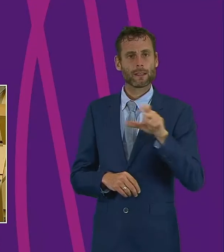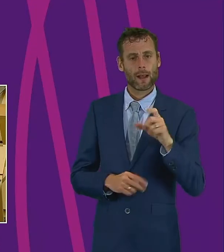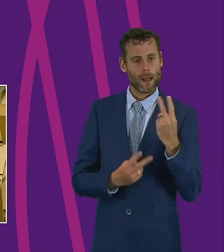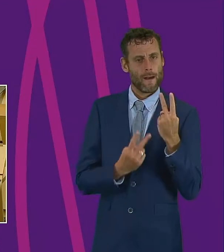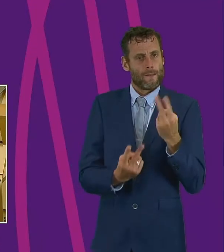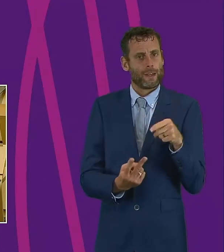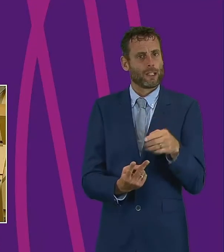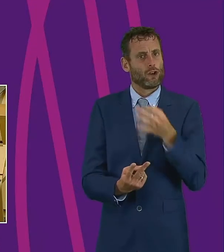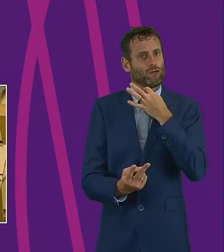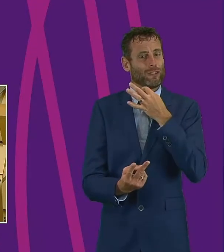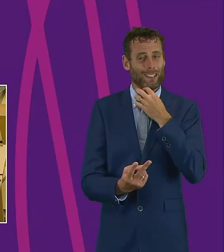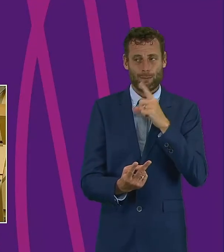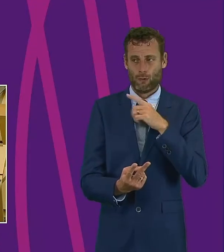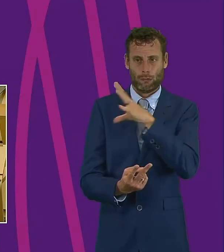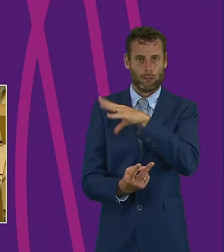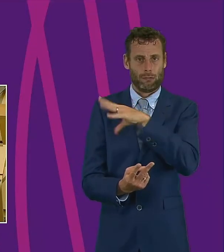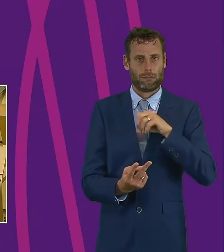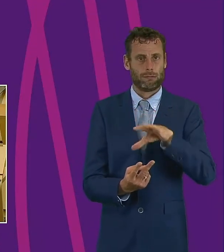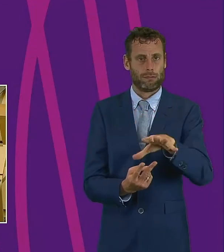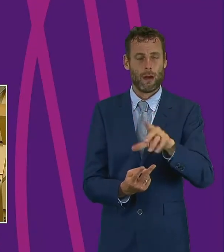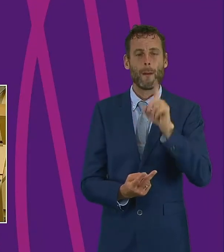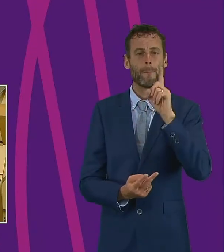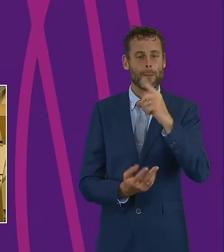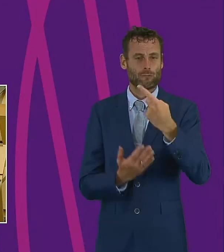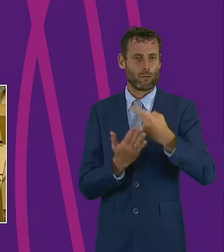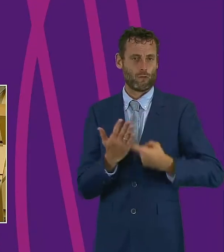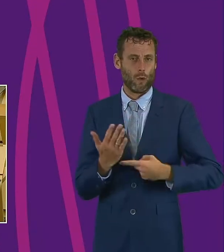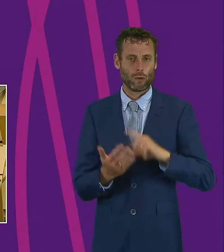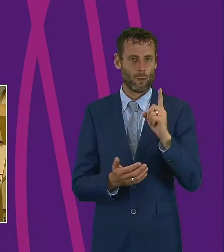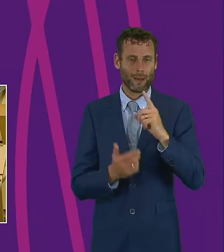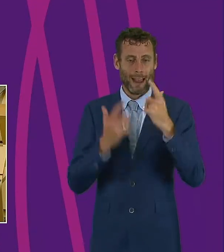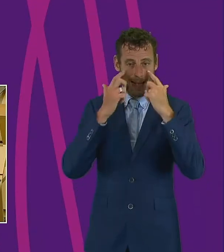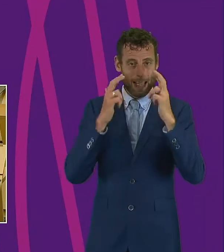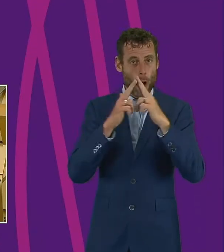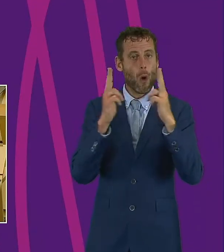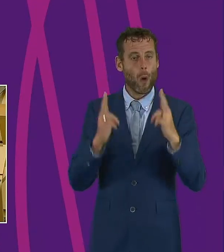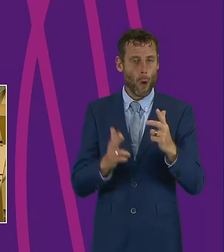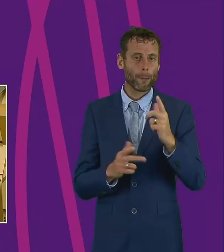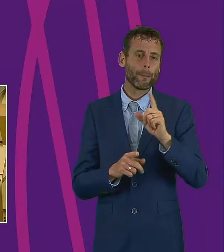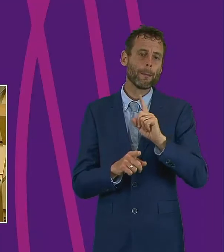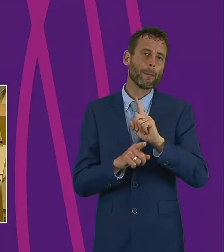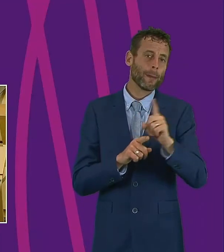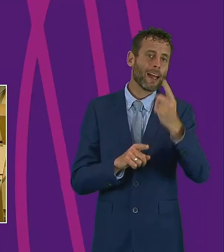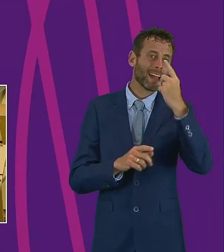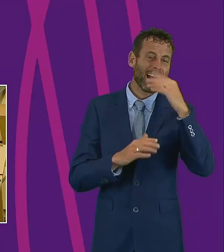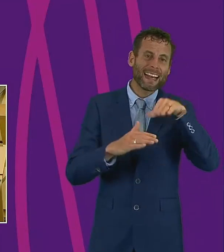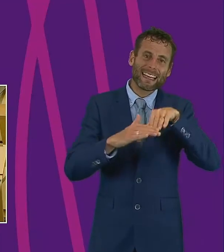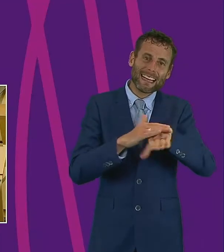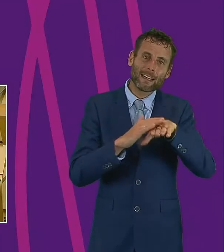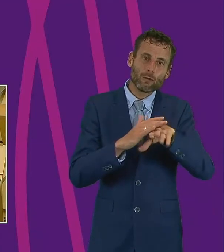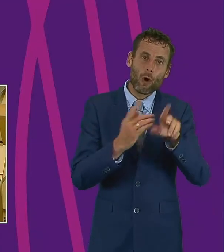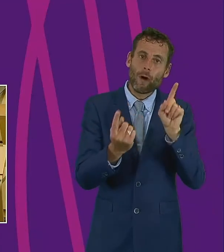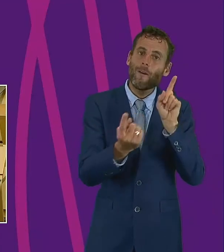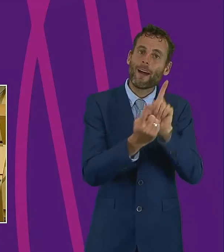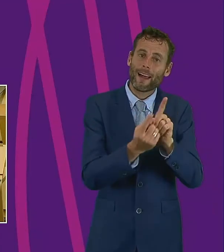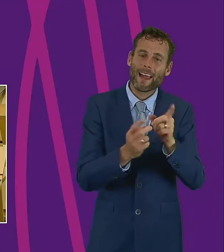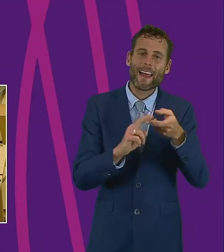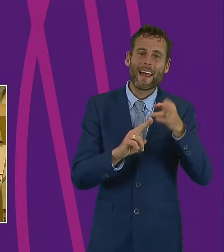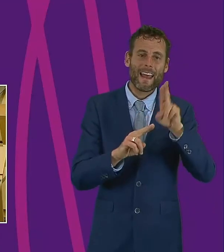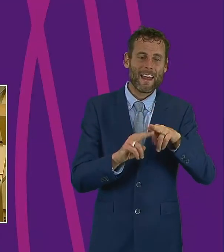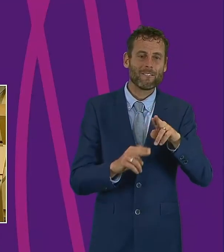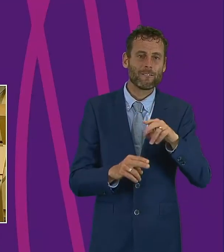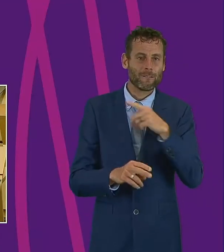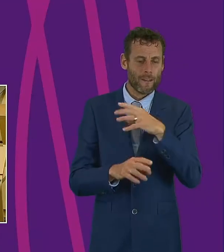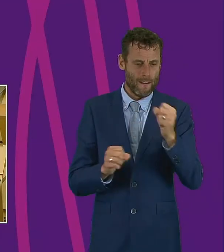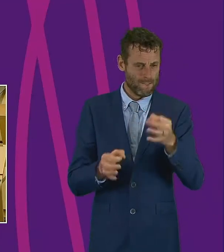3 people at a time from no more than 2 households, and care homes can move to indoor visiting if they have visiting plans signed off by local directors